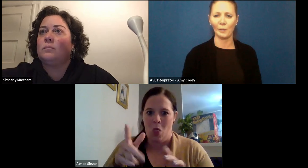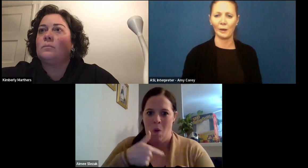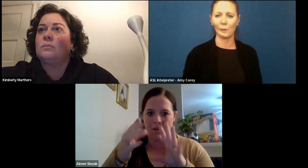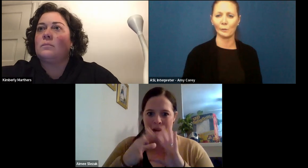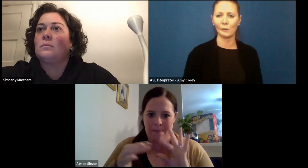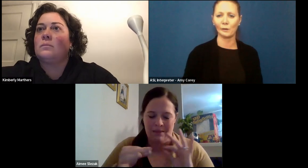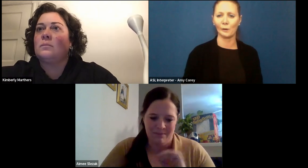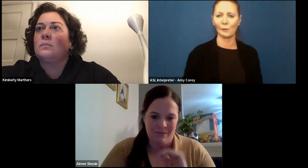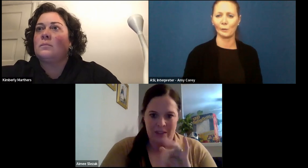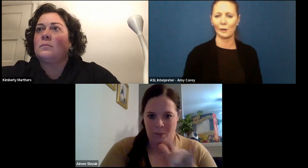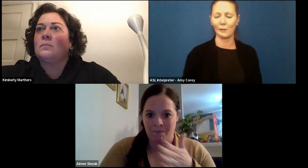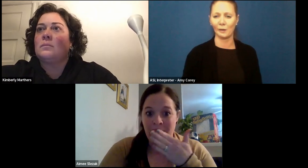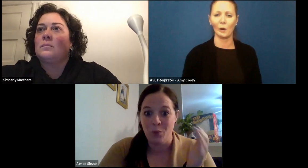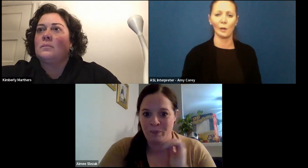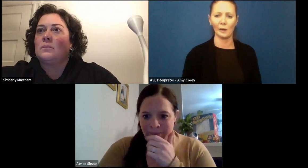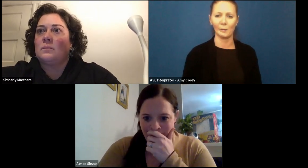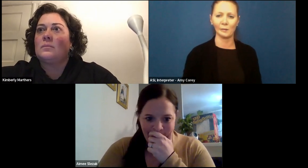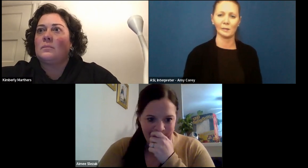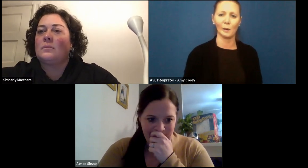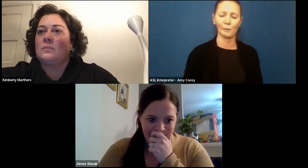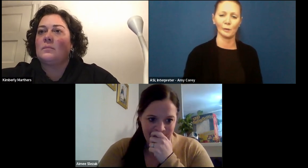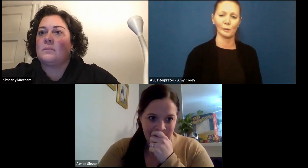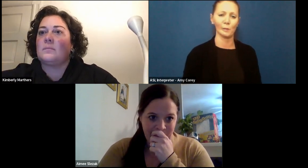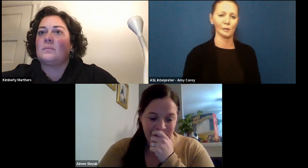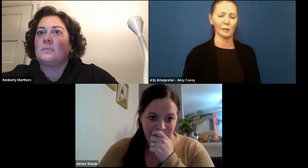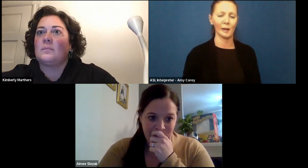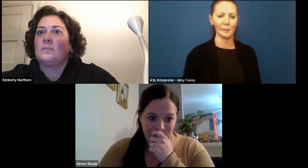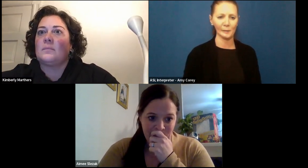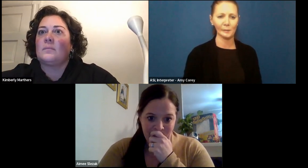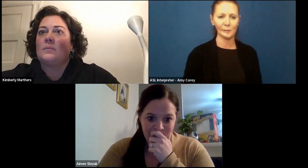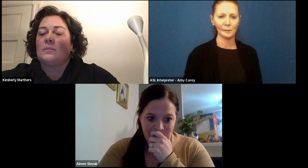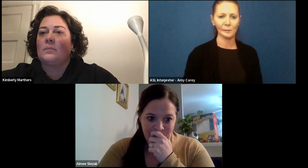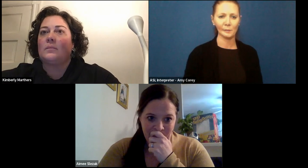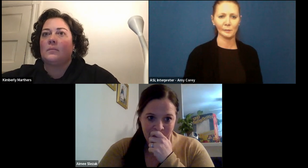on without, you know, having all the comments is helpful. So I appreciate that.